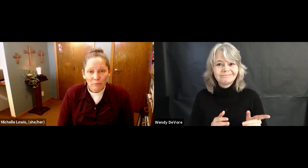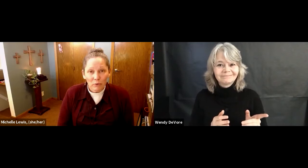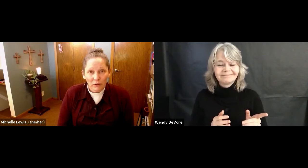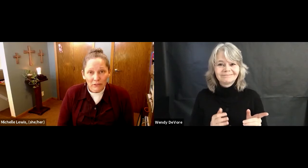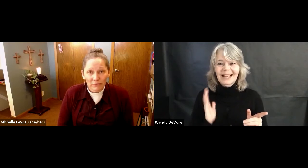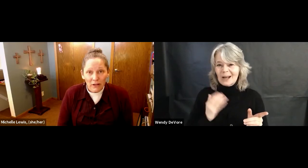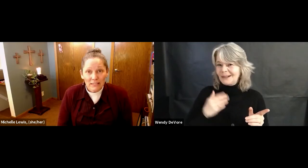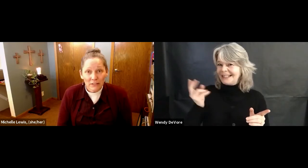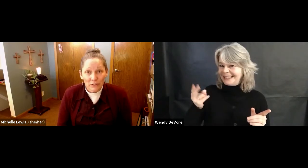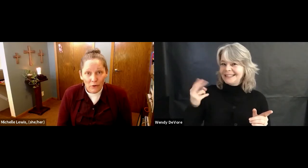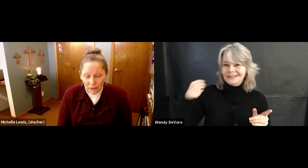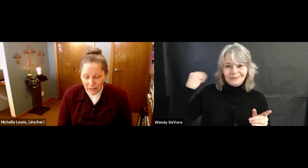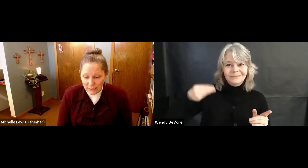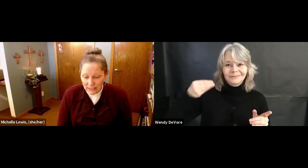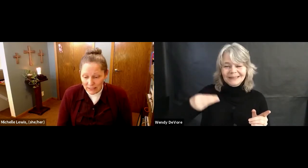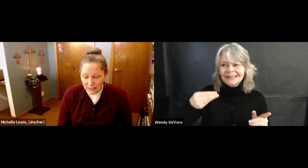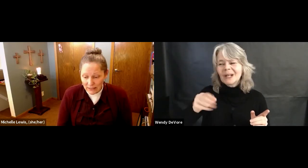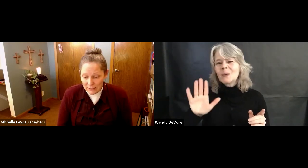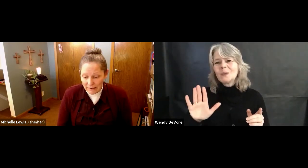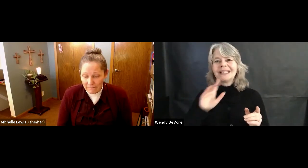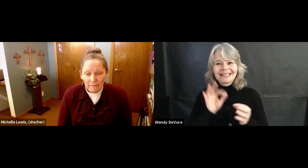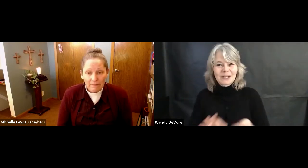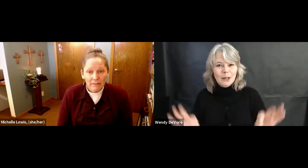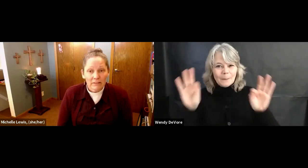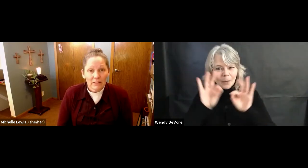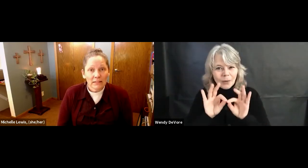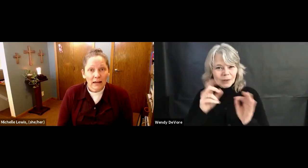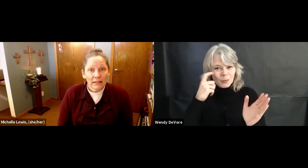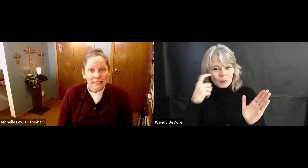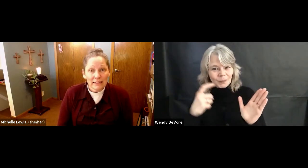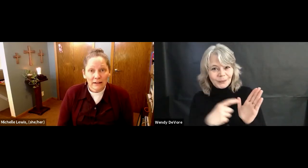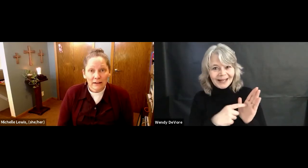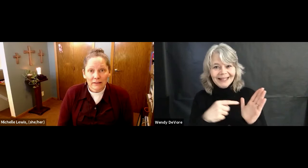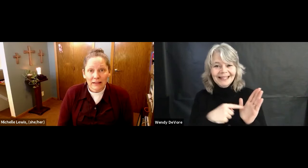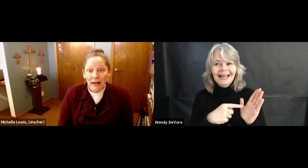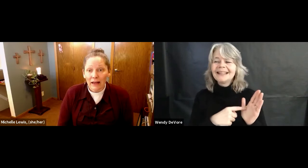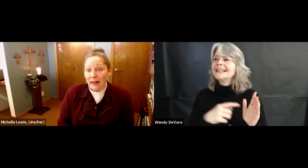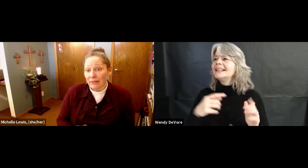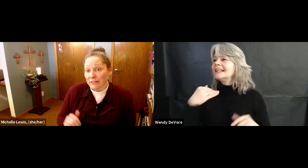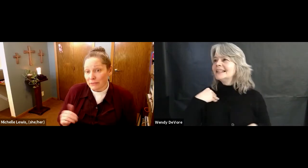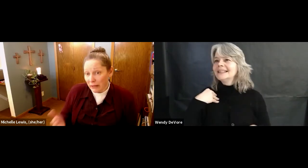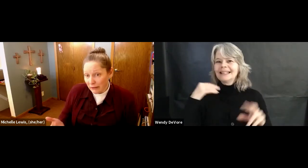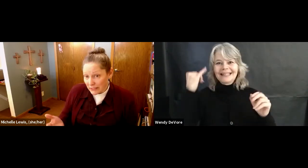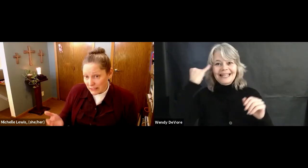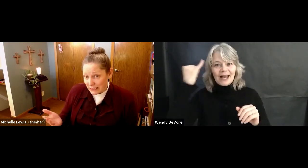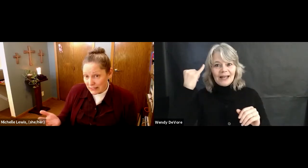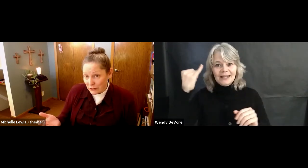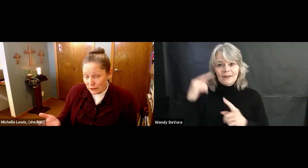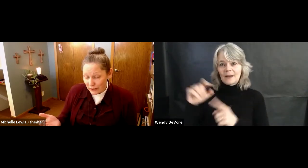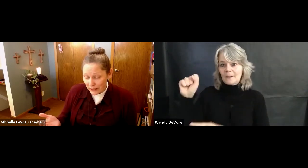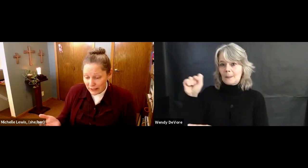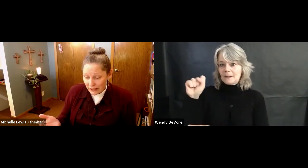it's important for us to notice that this idea that the Samaritan